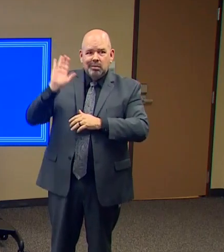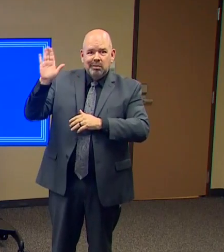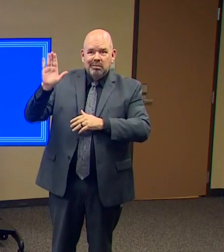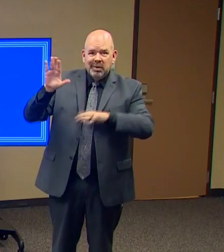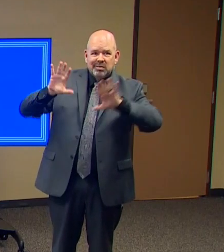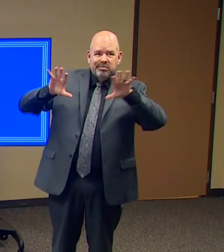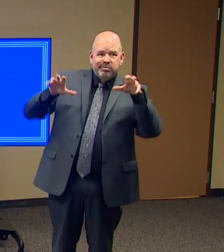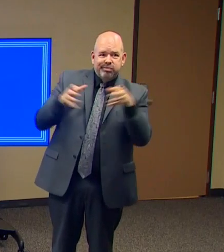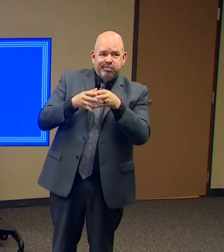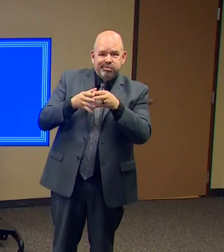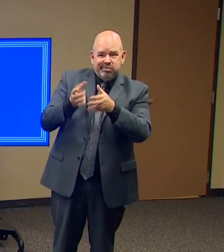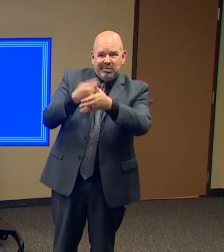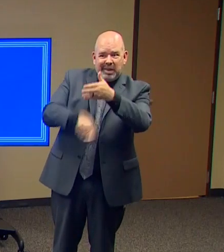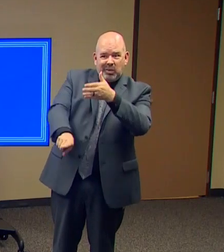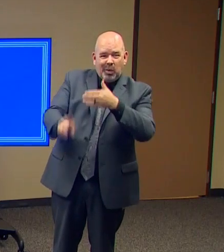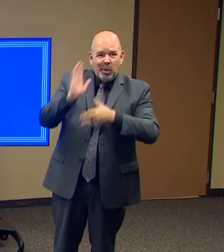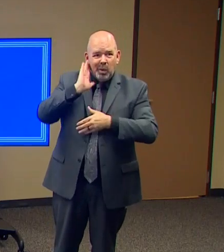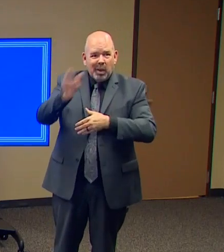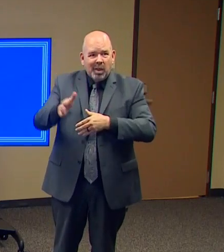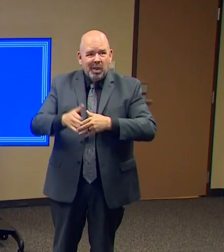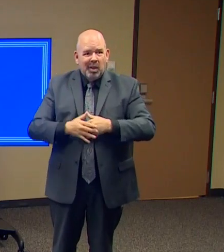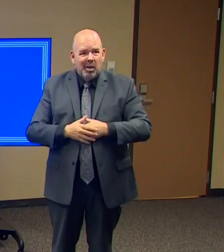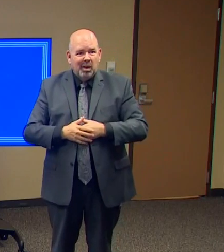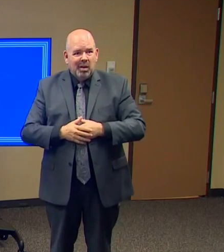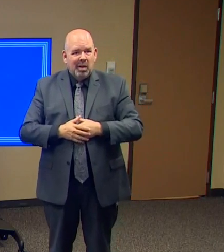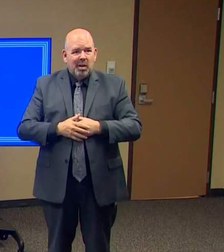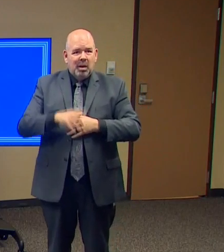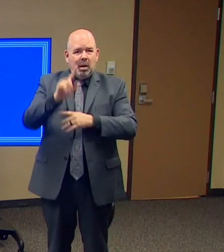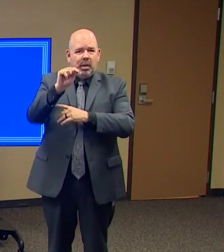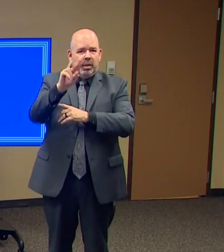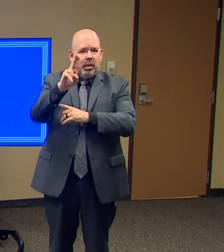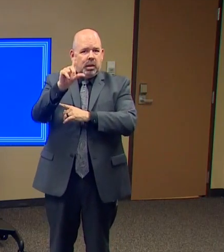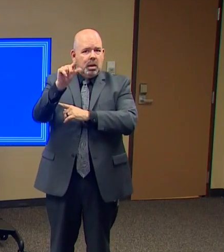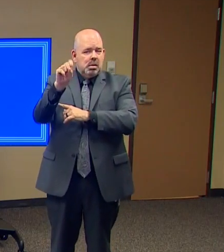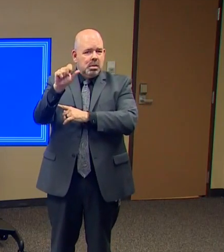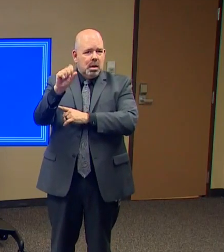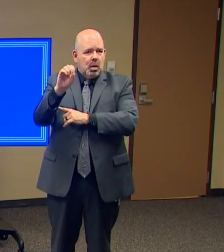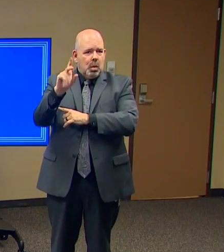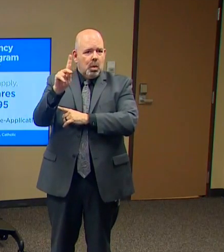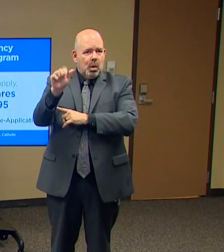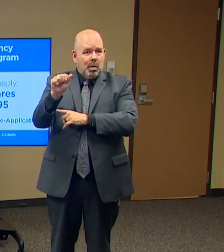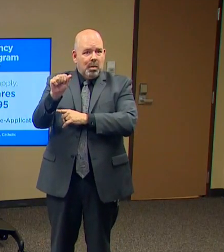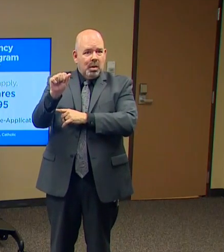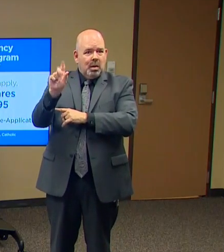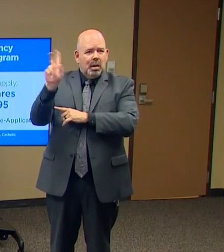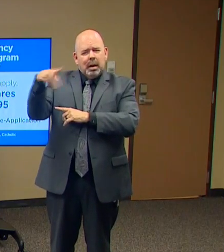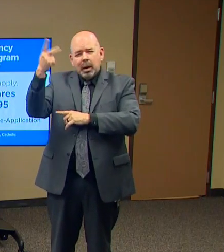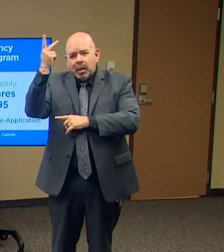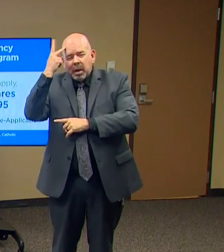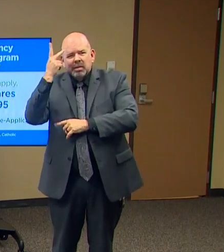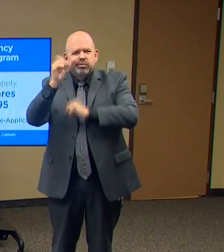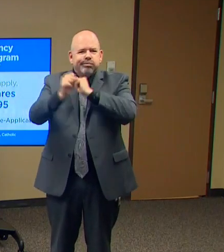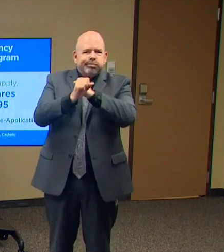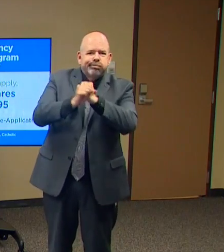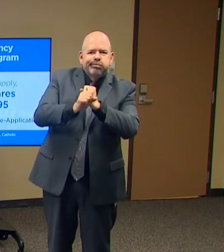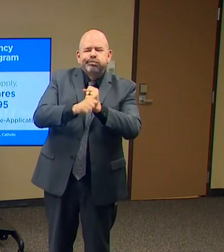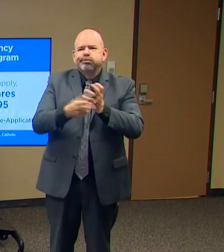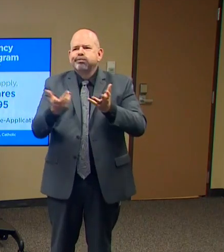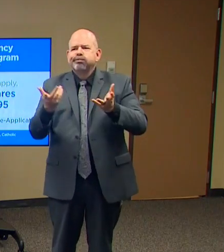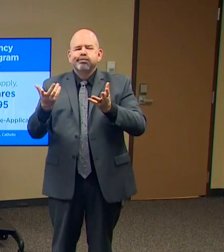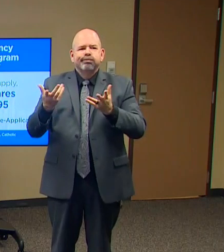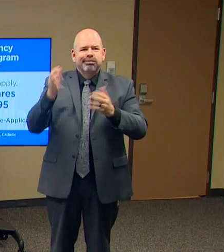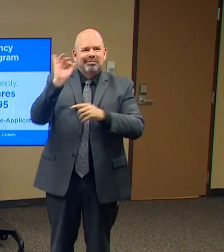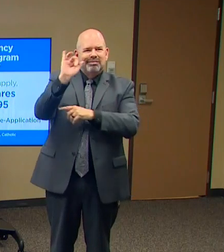that start back up. Other things will start back up. I know people want to take their mind off the